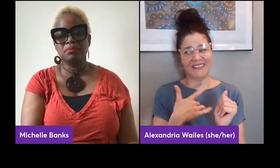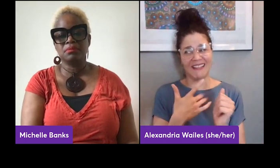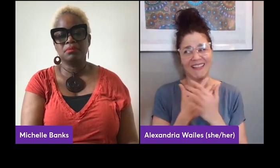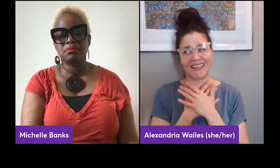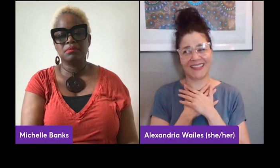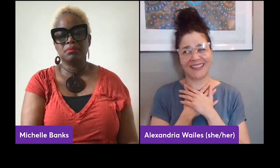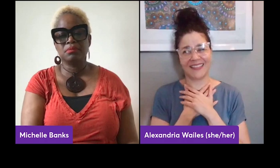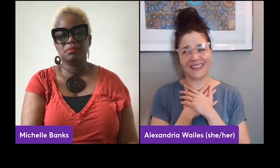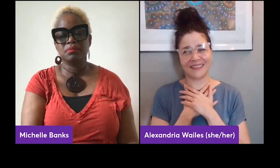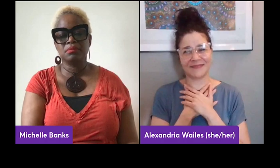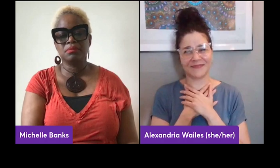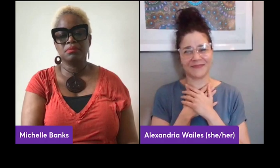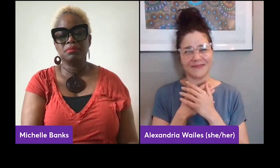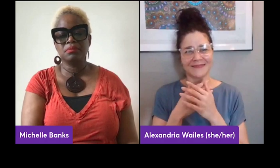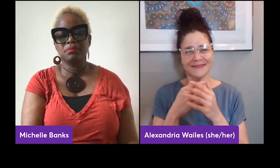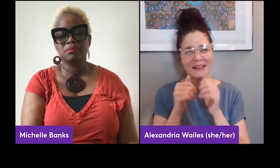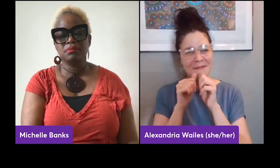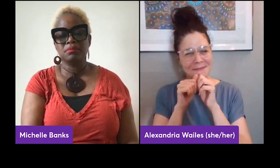I feel